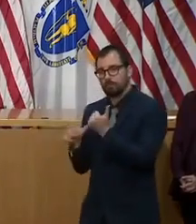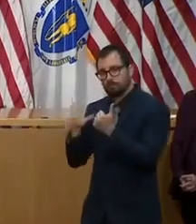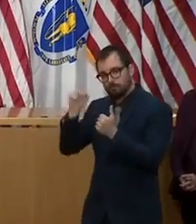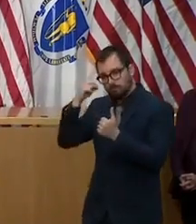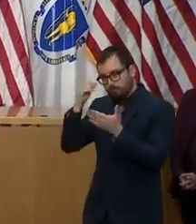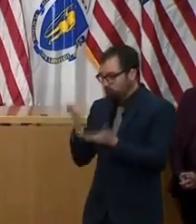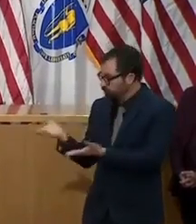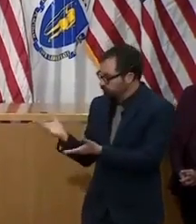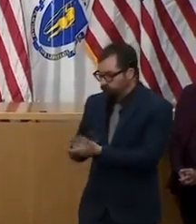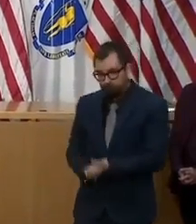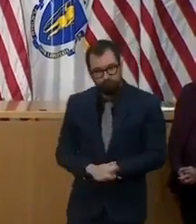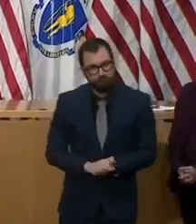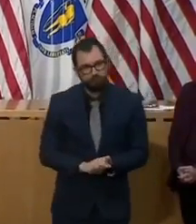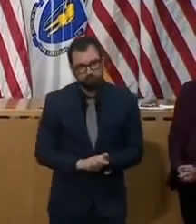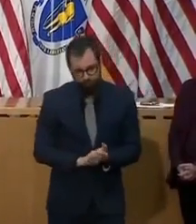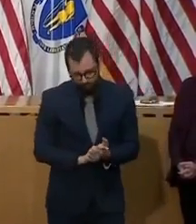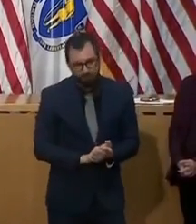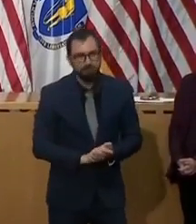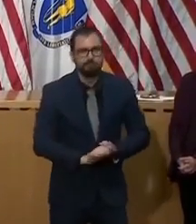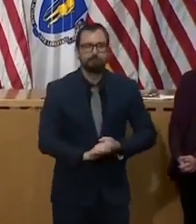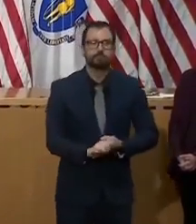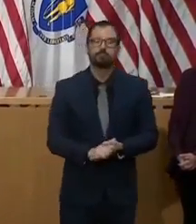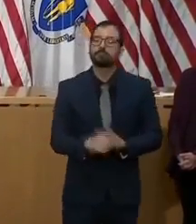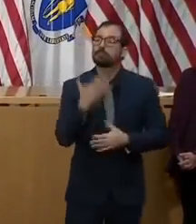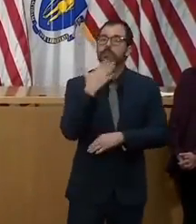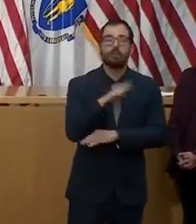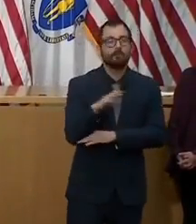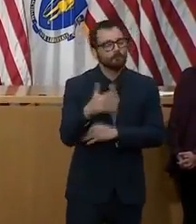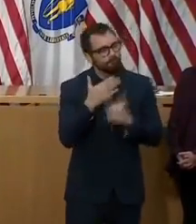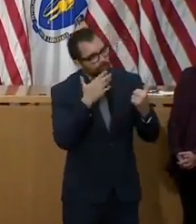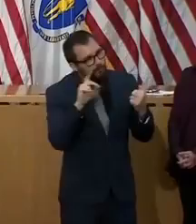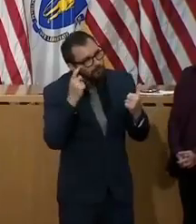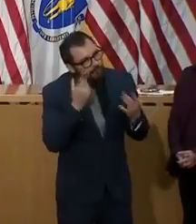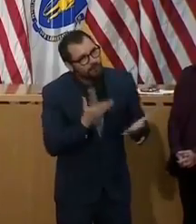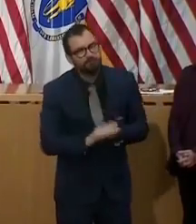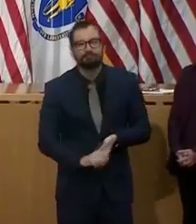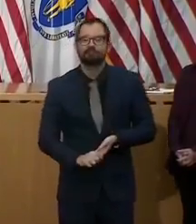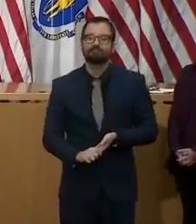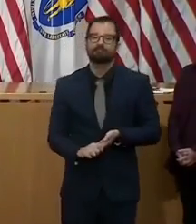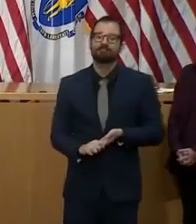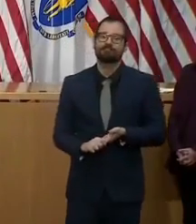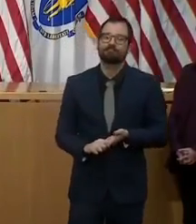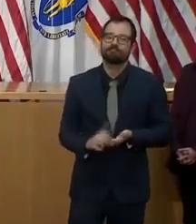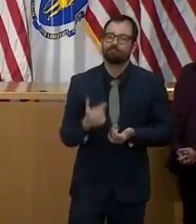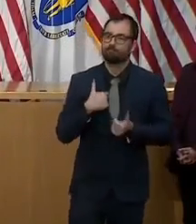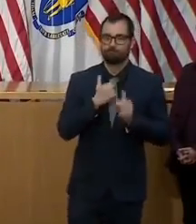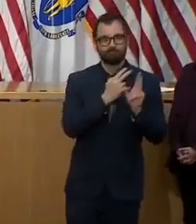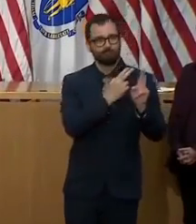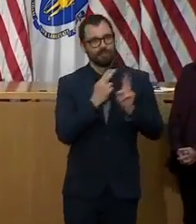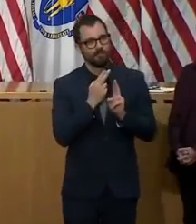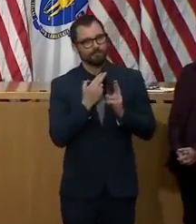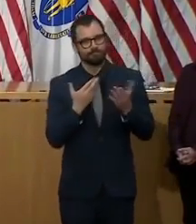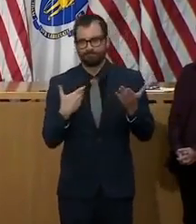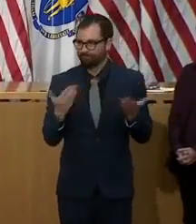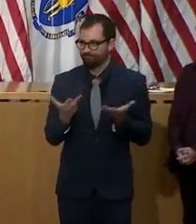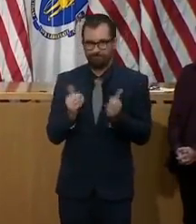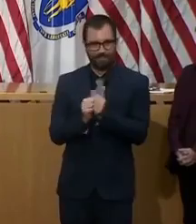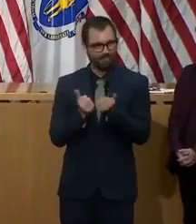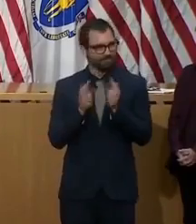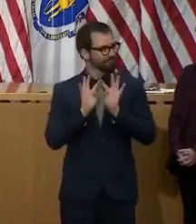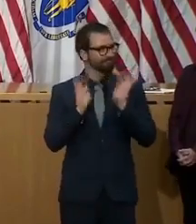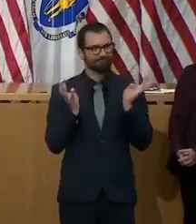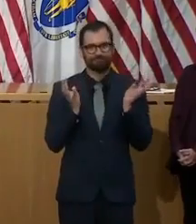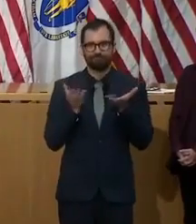Good afternoon. Thank you, Governor. It's an honor to be here with Secretary Keneally, with Commissioner Burrell, Secretary